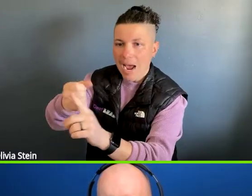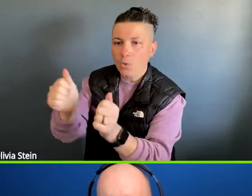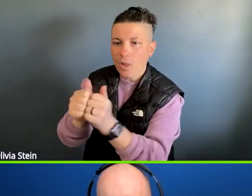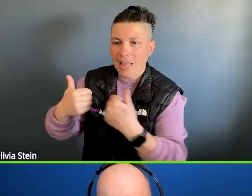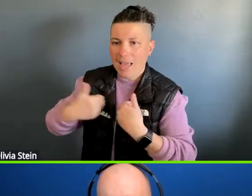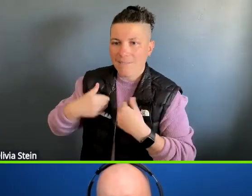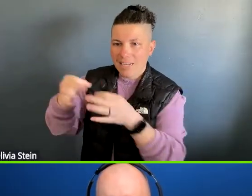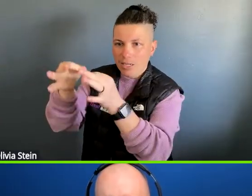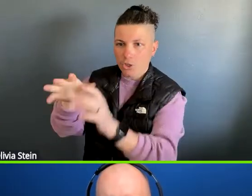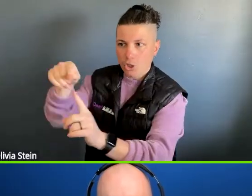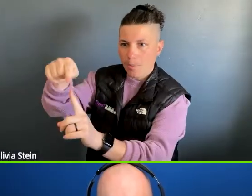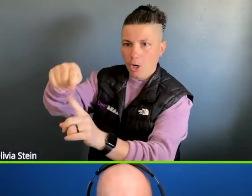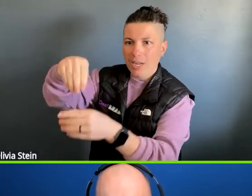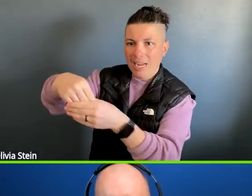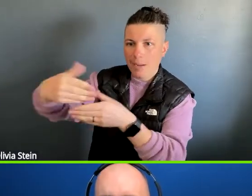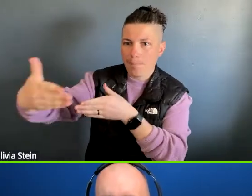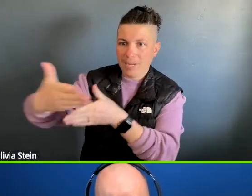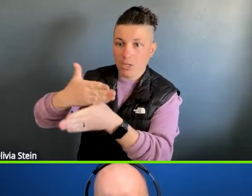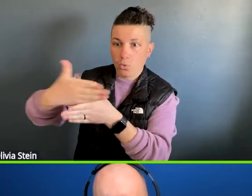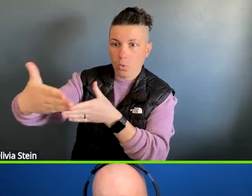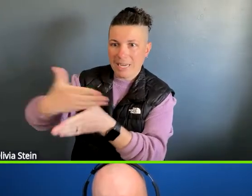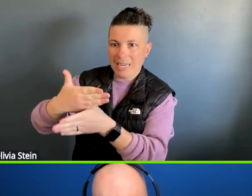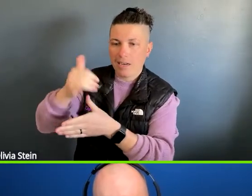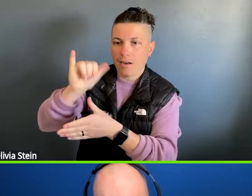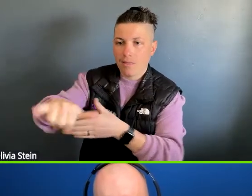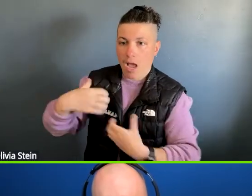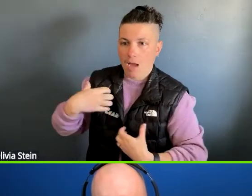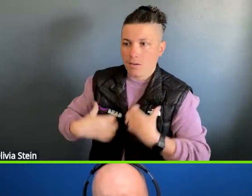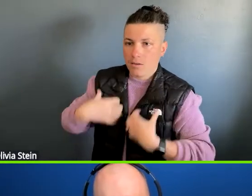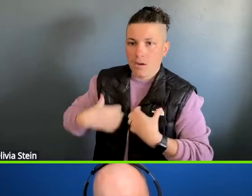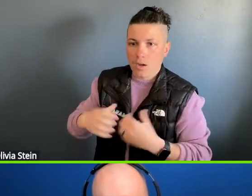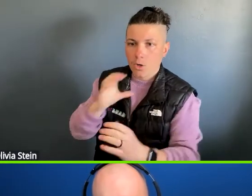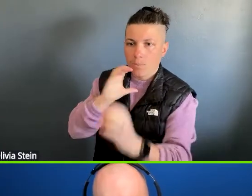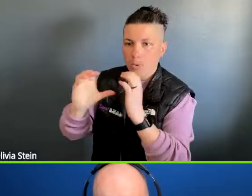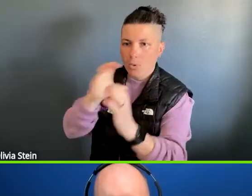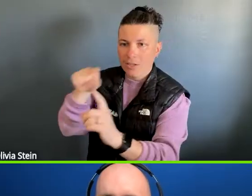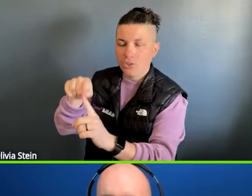in communication being immediate, having an interpreter serve as the